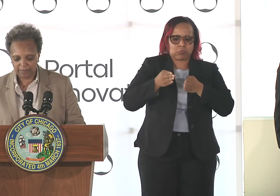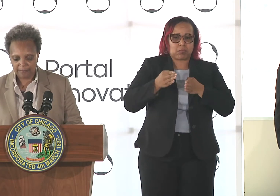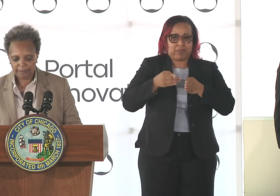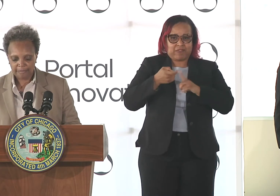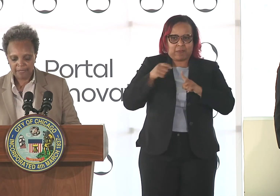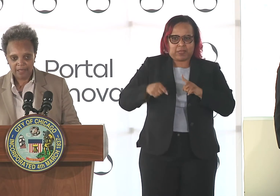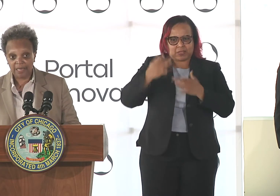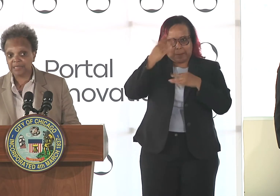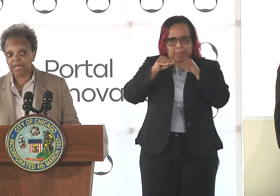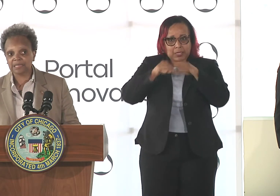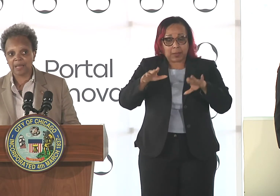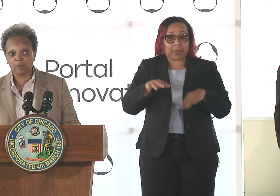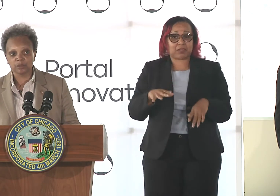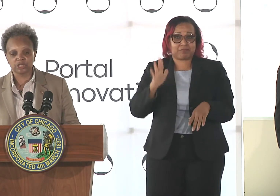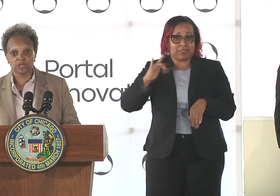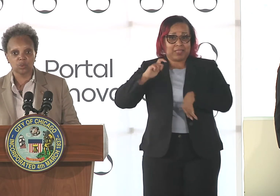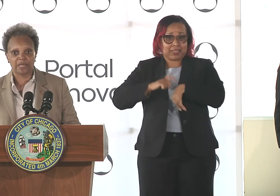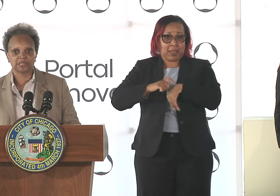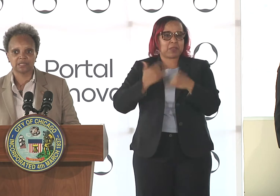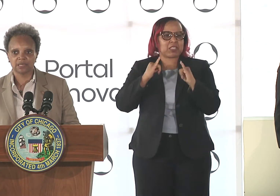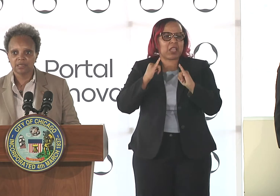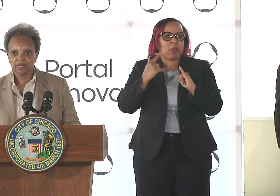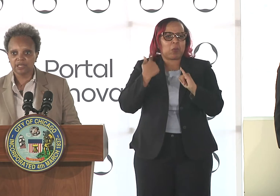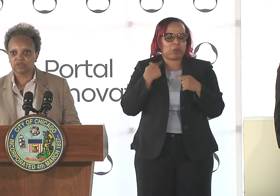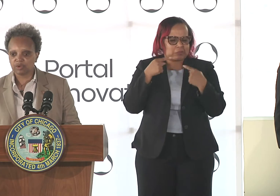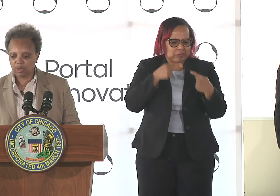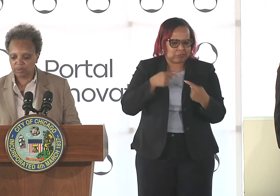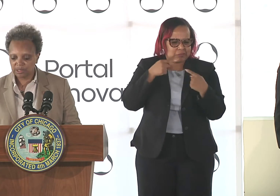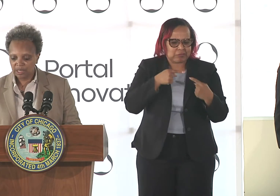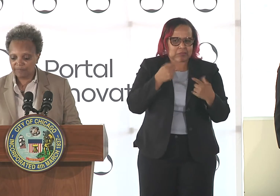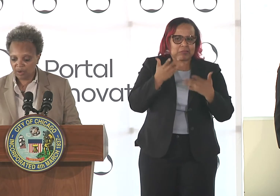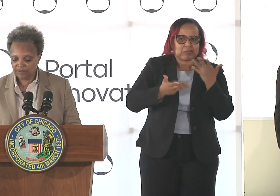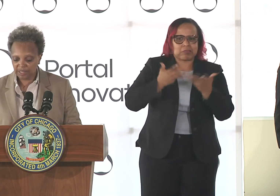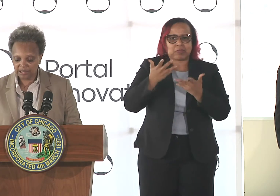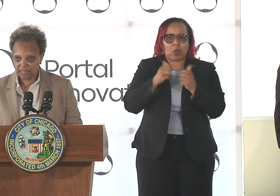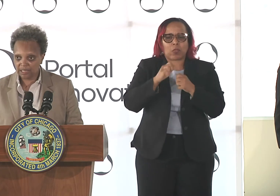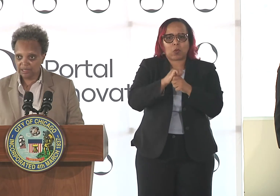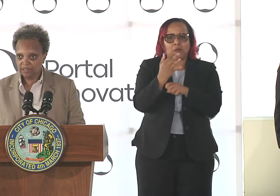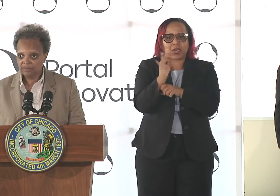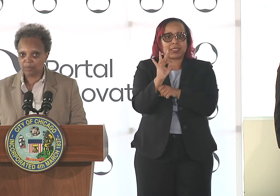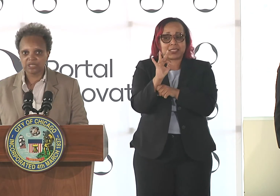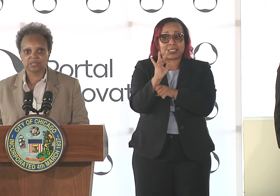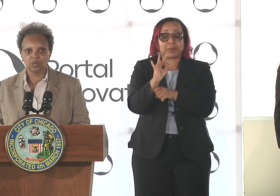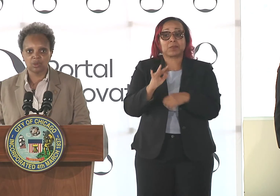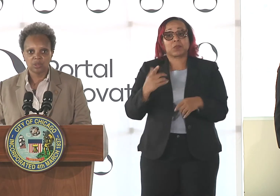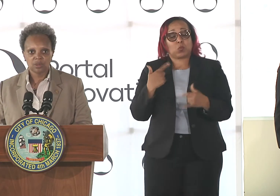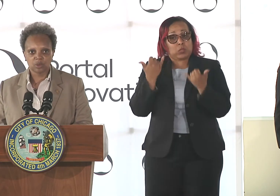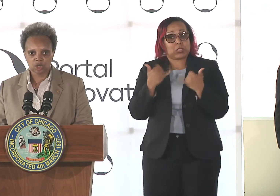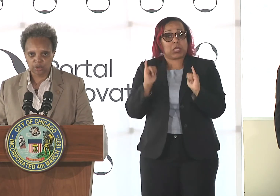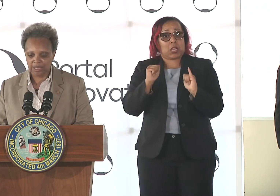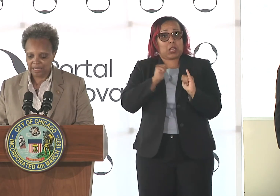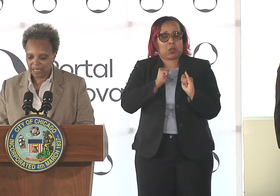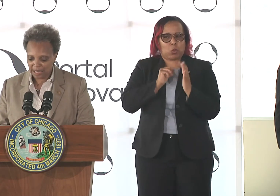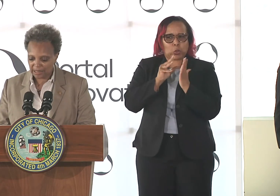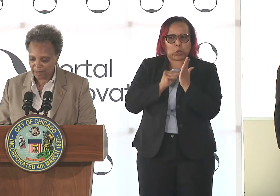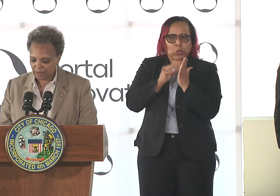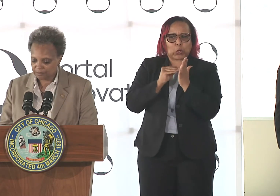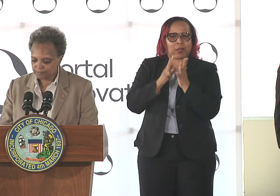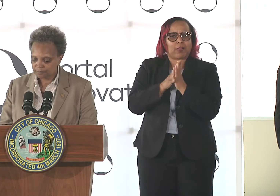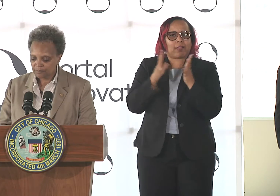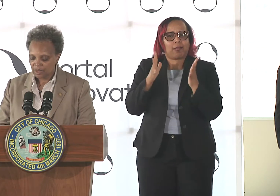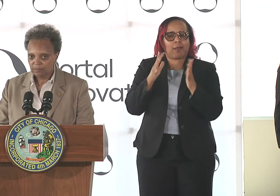pandemic. And at that time, we were still wrestling in the throes of COVID-19 that we still were learning a